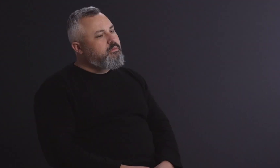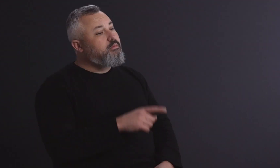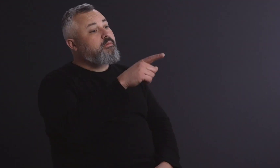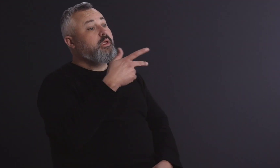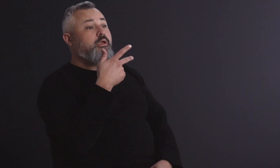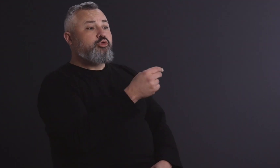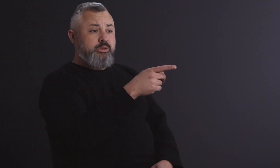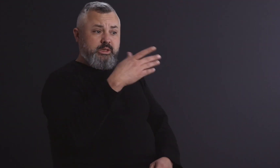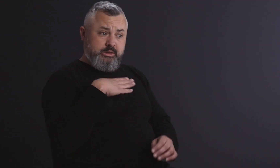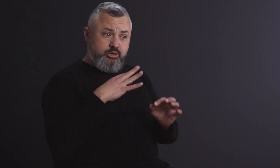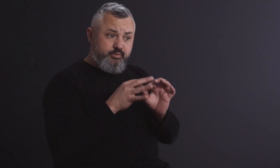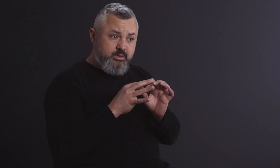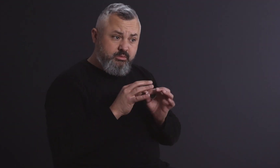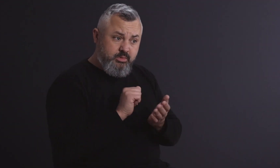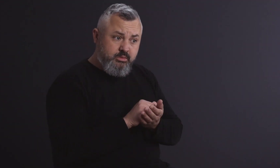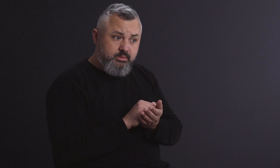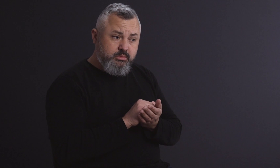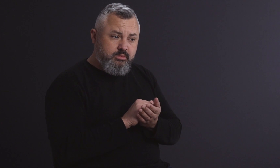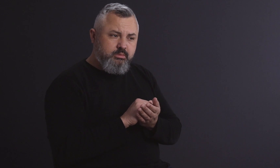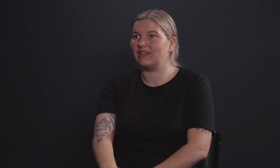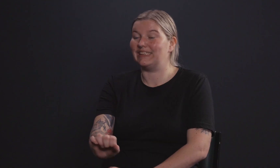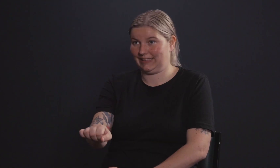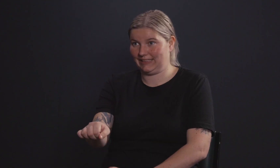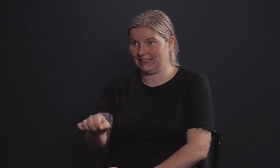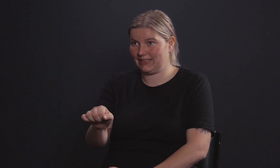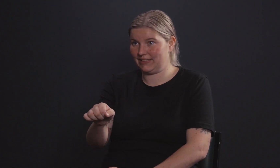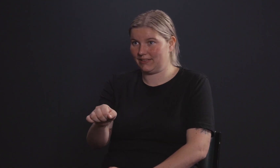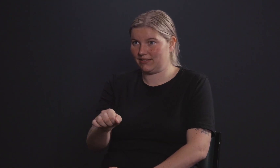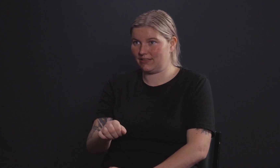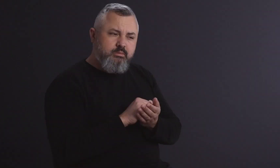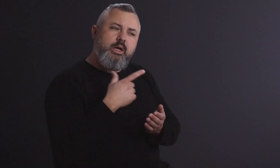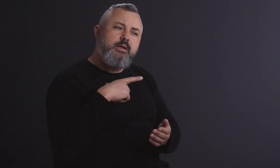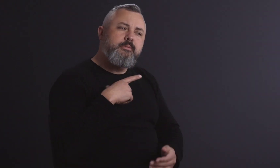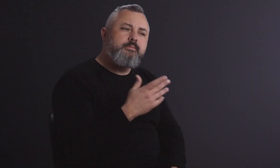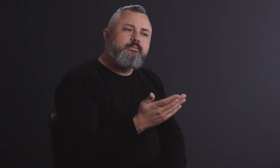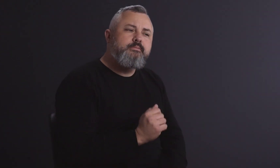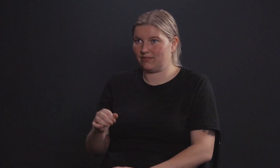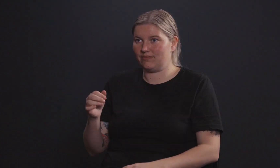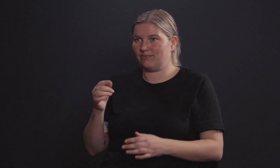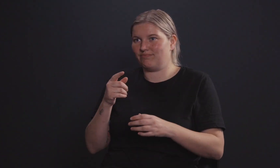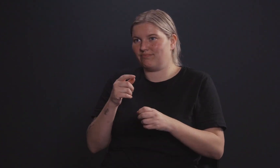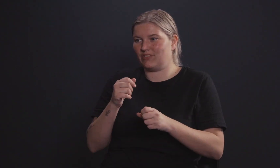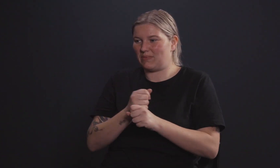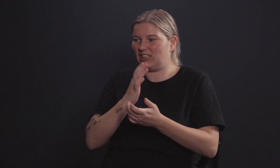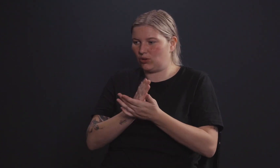"And it's important that you have an interpreter for the epidural, yes?" "Of course." "Well, why is that?" "Well, it's important